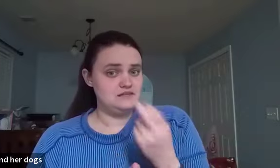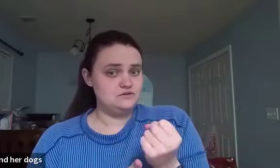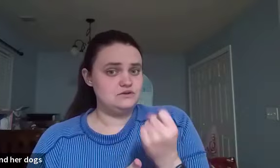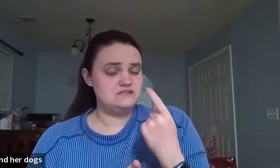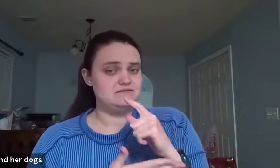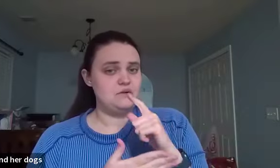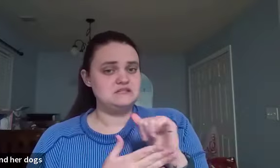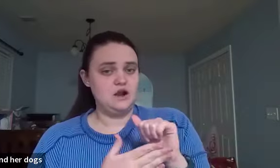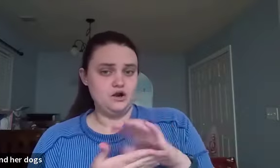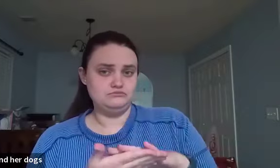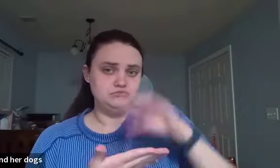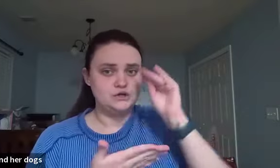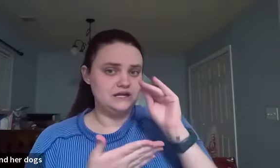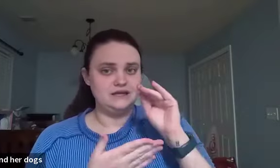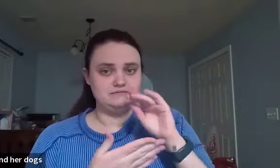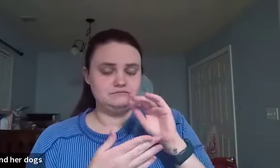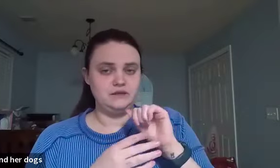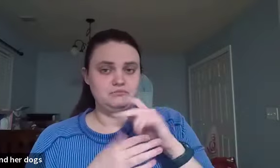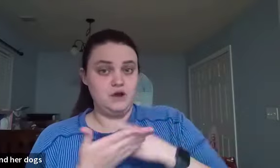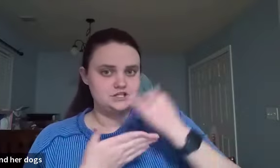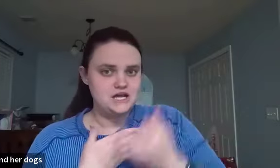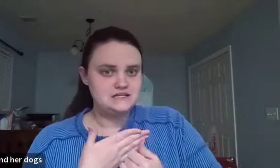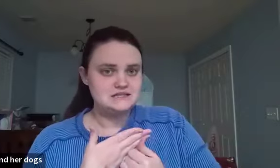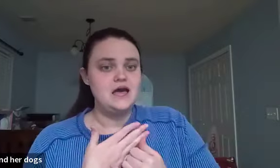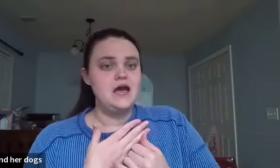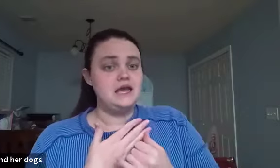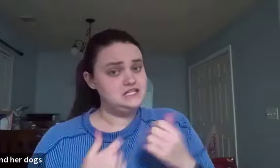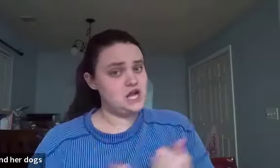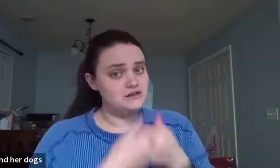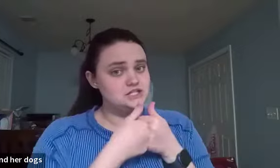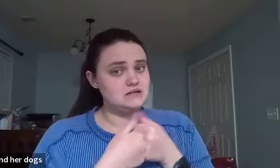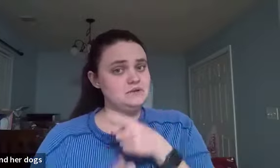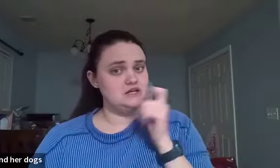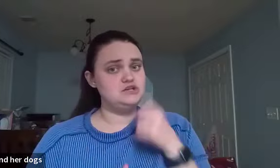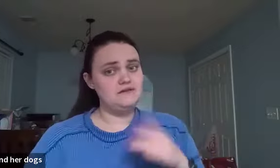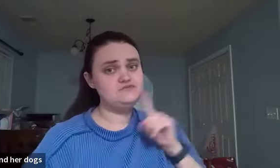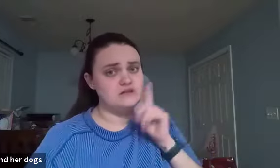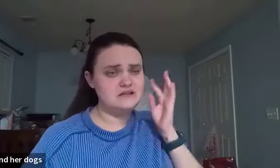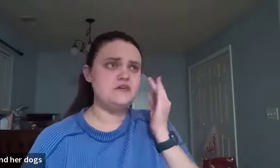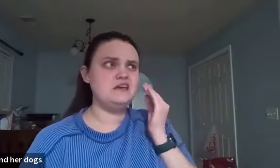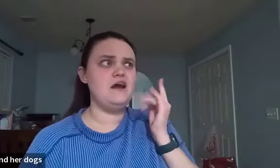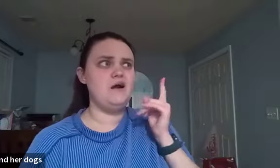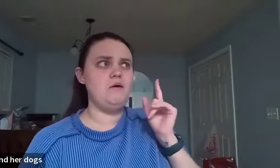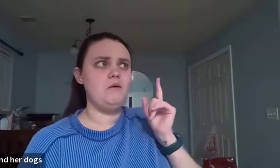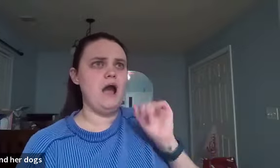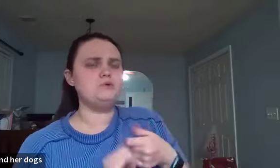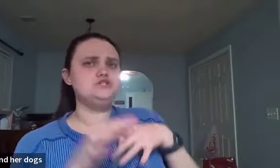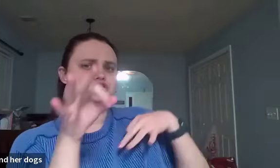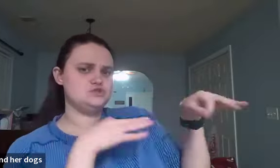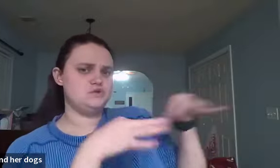high school, because that was like our learning and like projects. And it's challenging because you have to really think, how would you